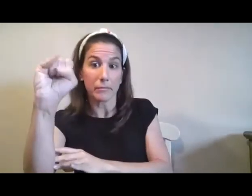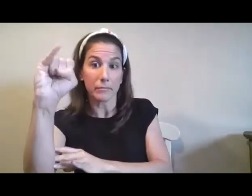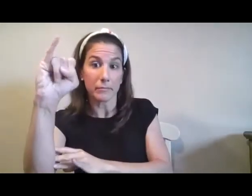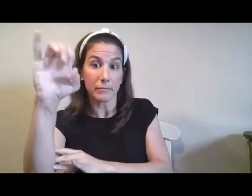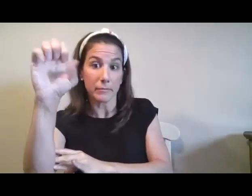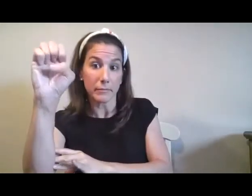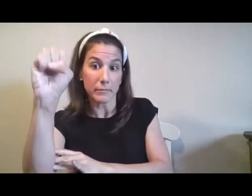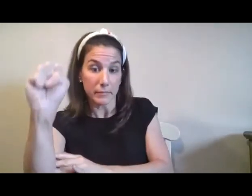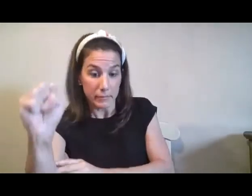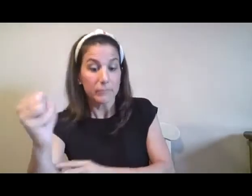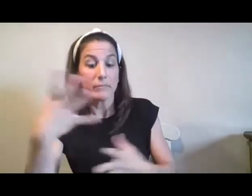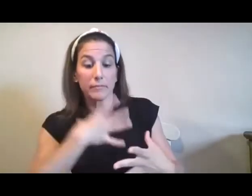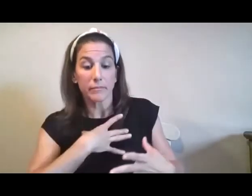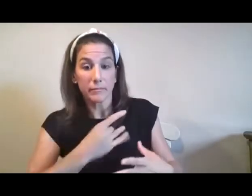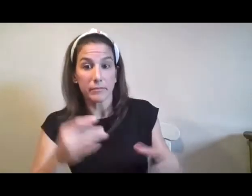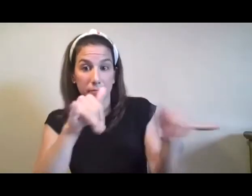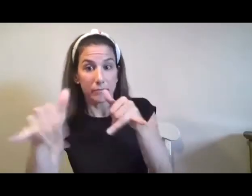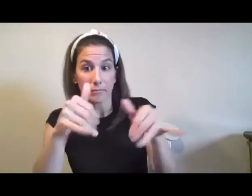and seek?"